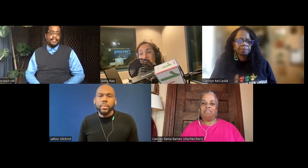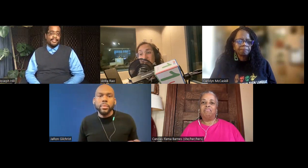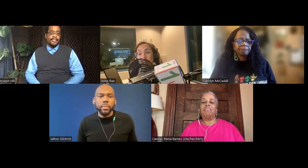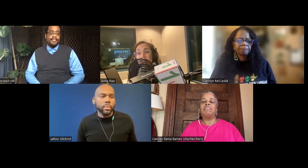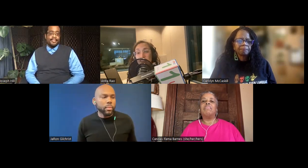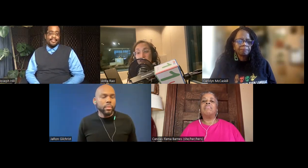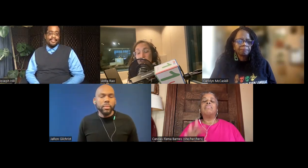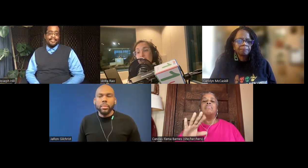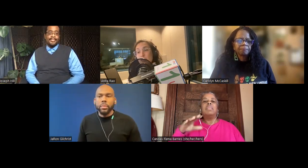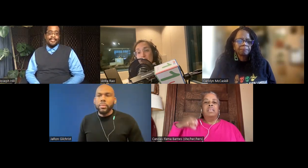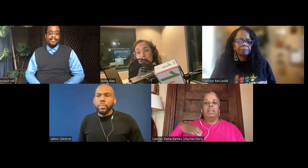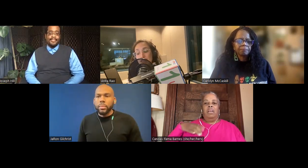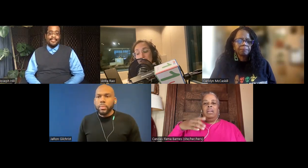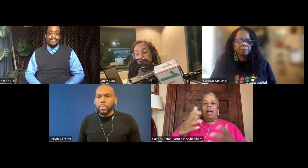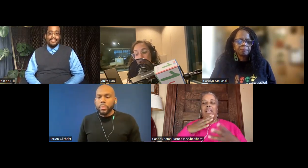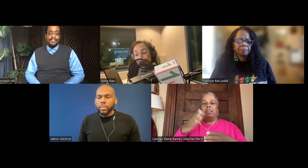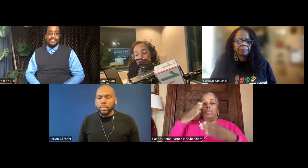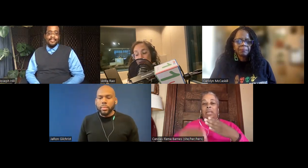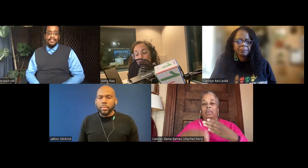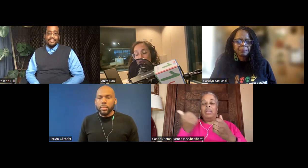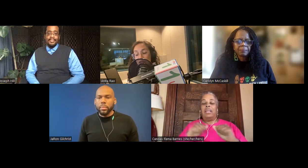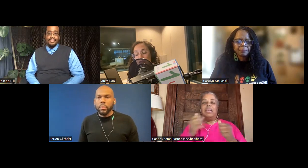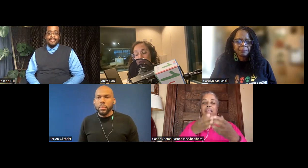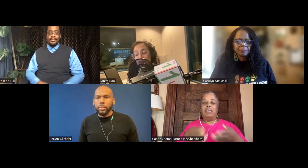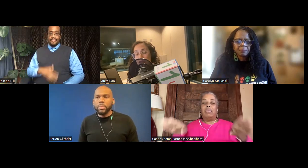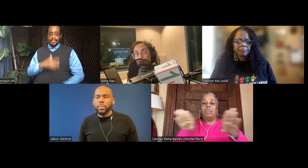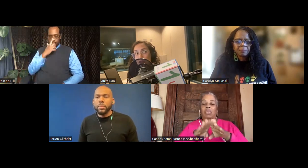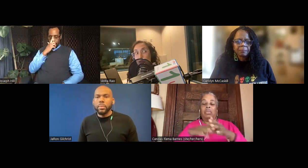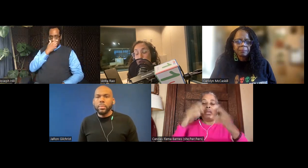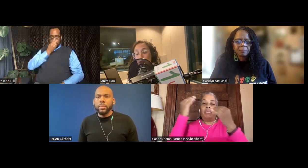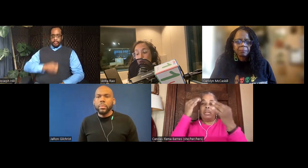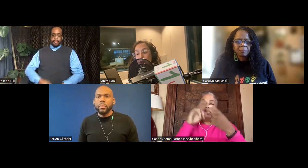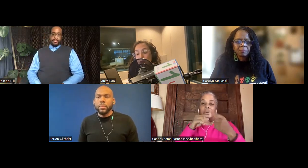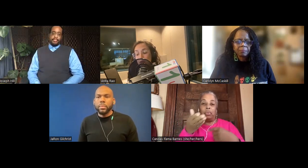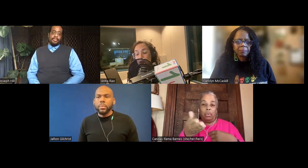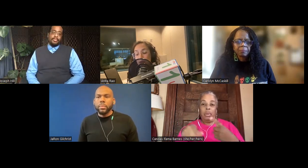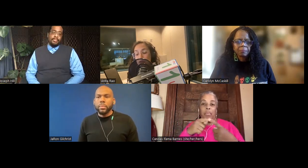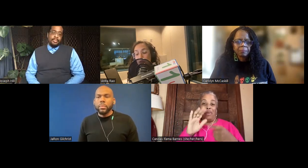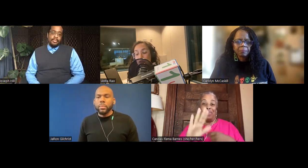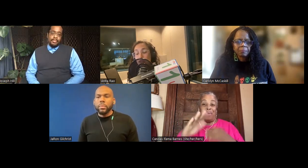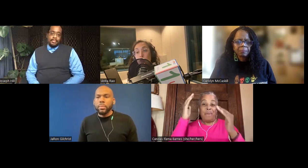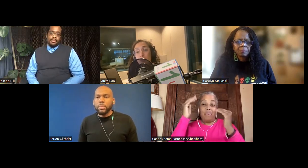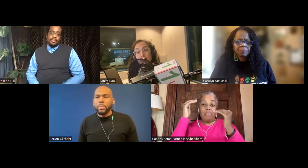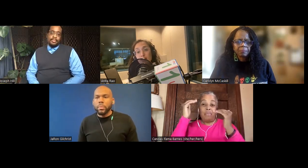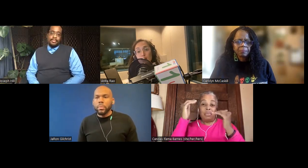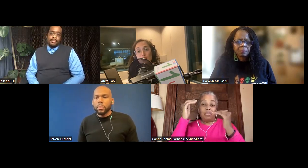Carolyn, I'd love to end with any closing reflections from you about your hopes for the linguistic future